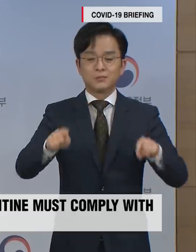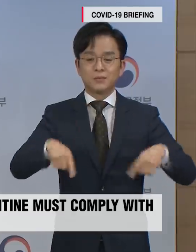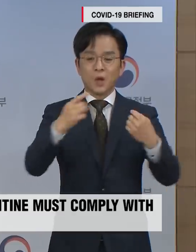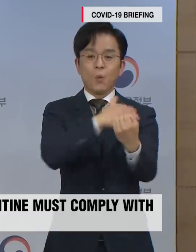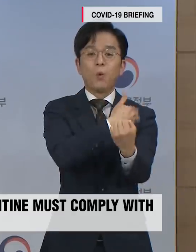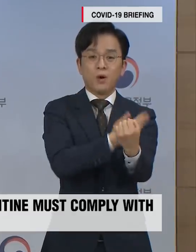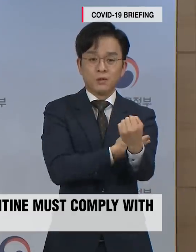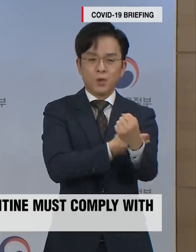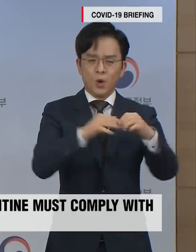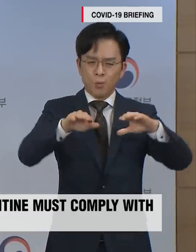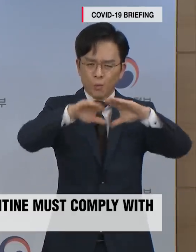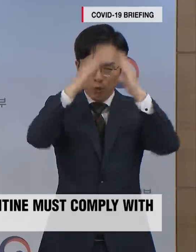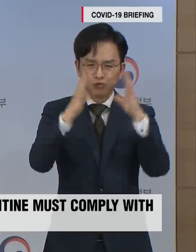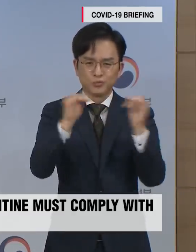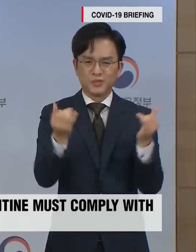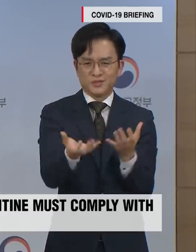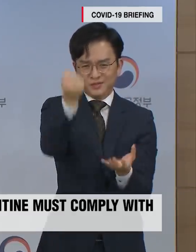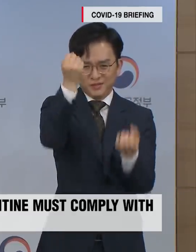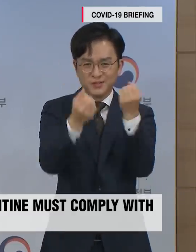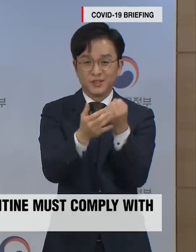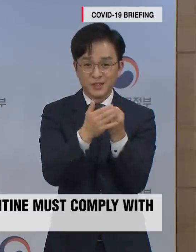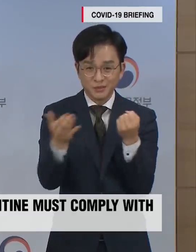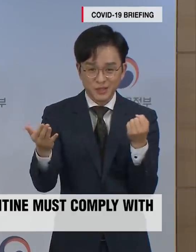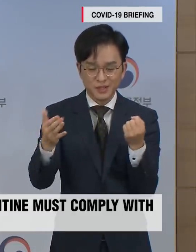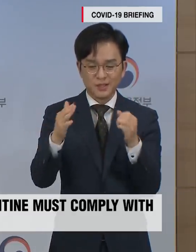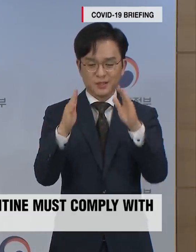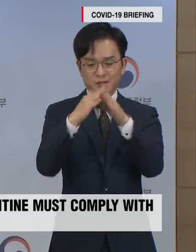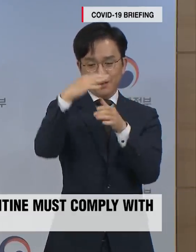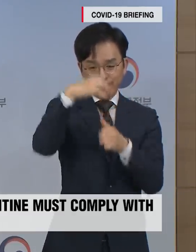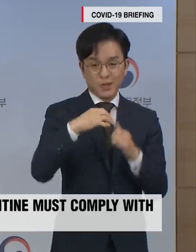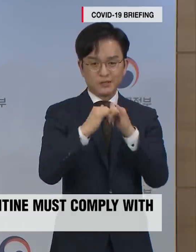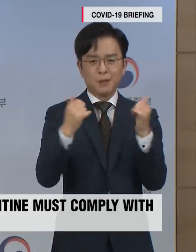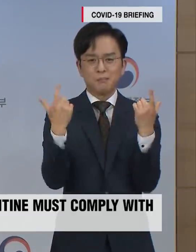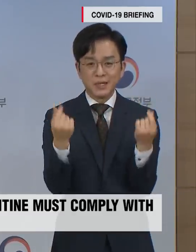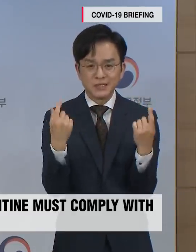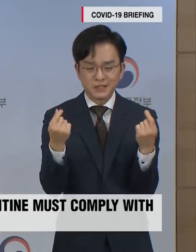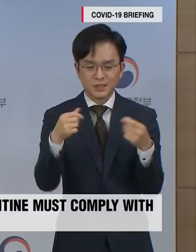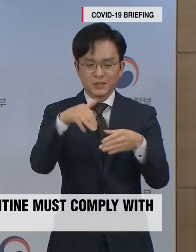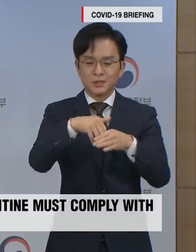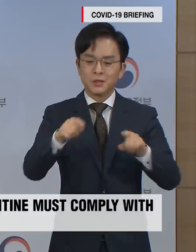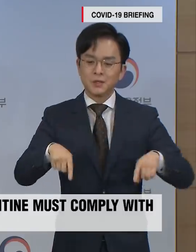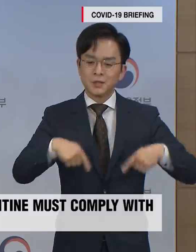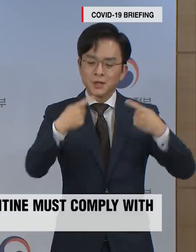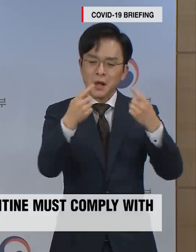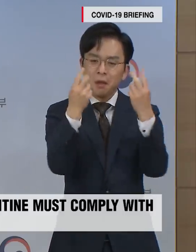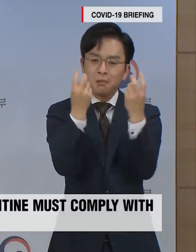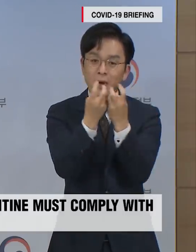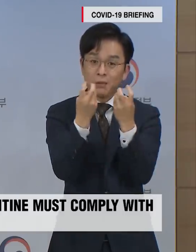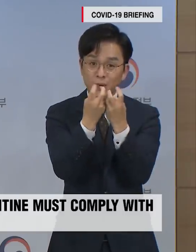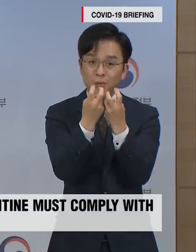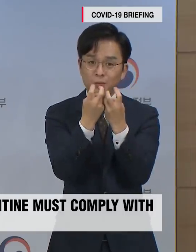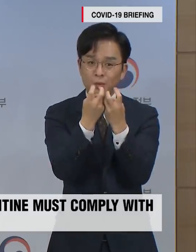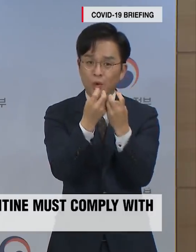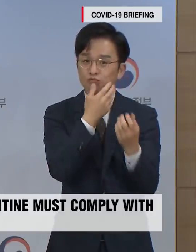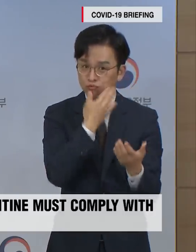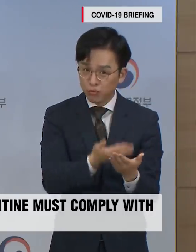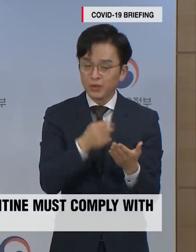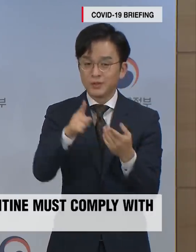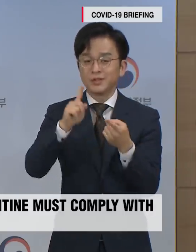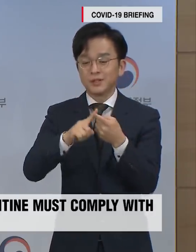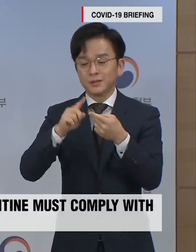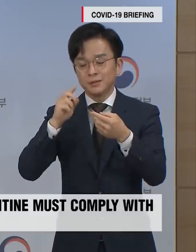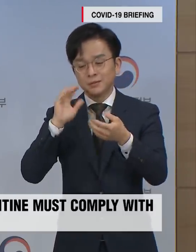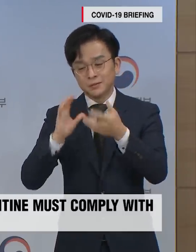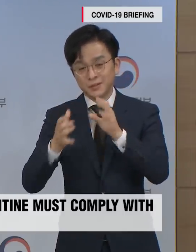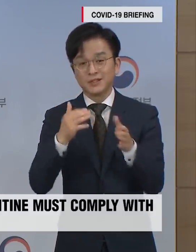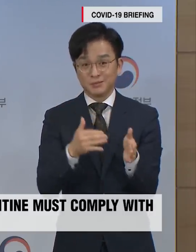to maintain the voting rights. So we're going to support our medical practitioners and those in self-quarantine to be able to vote so that